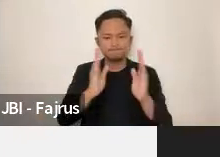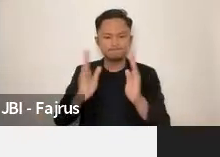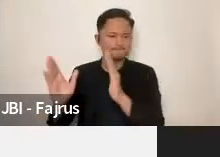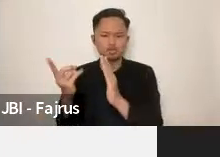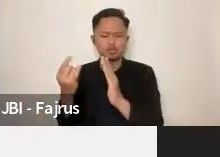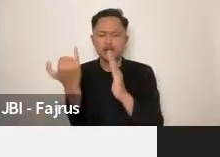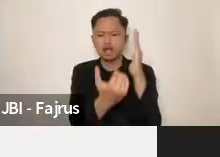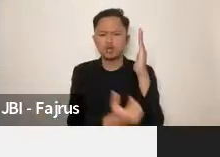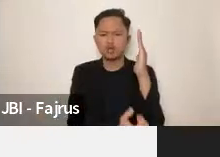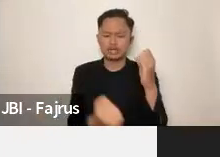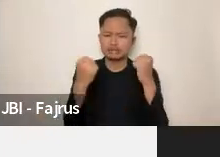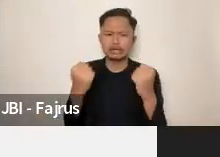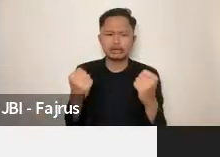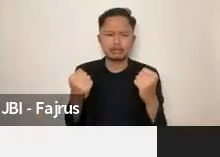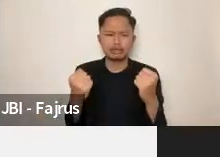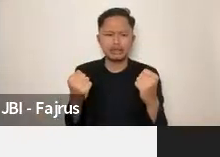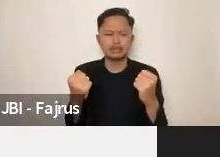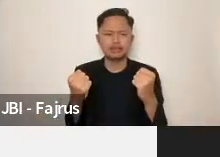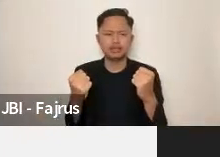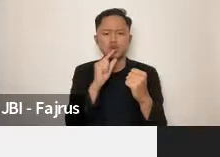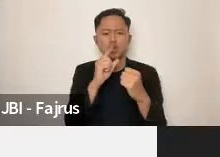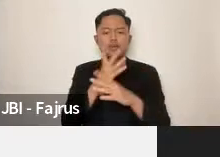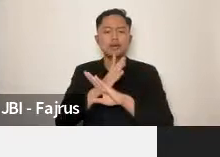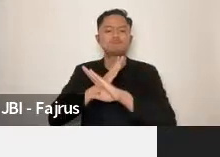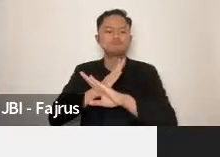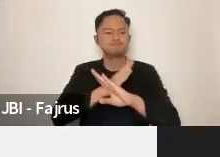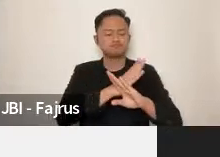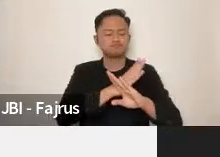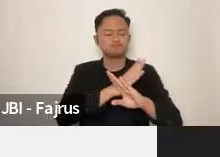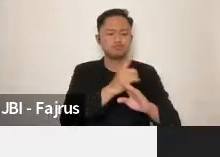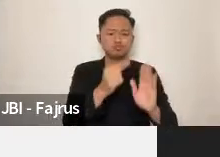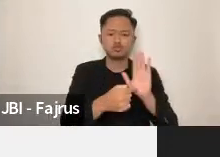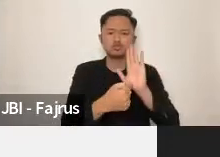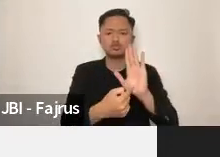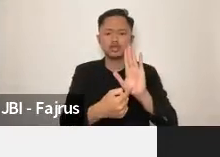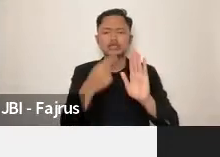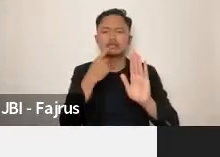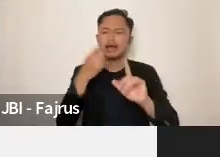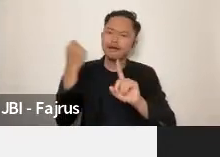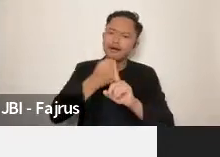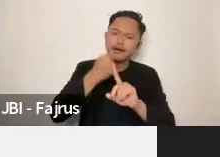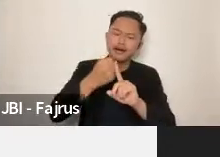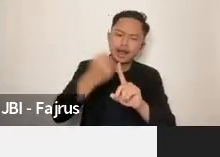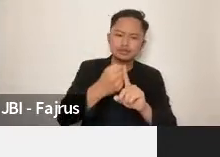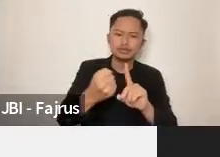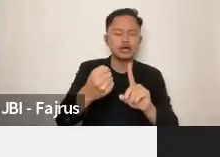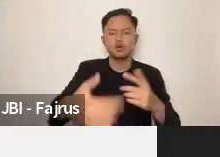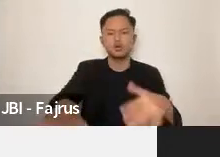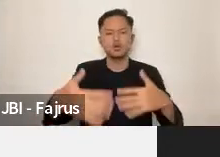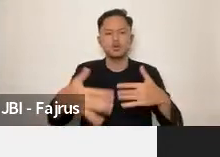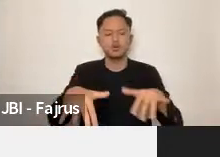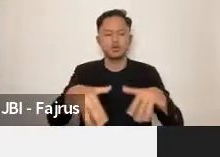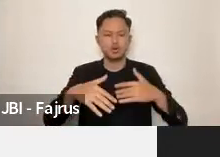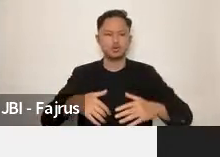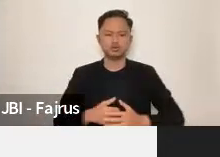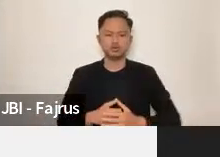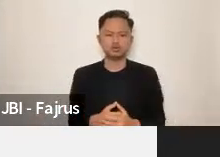which distinguishes the refusal to hold demonstrations and violence, which distinguishes that from arbitrary